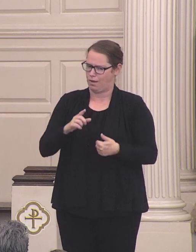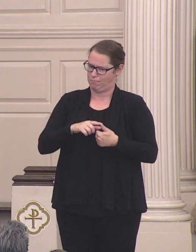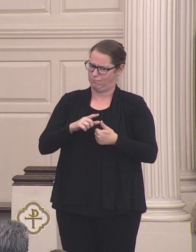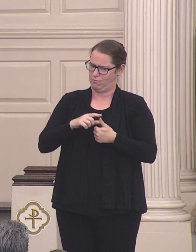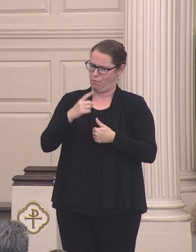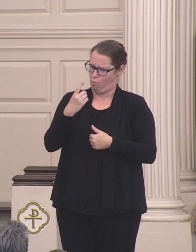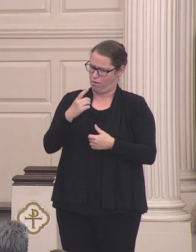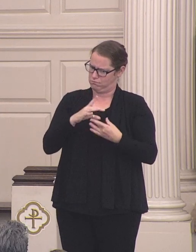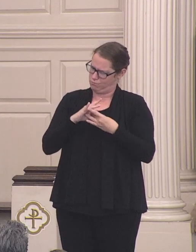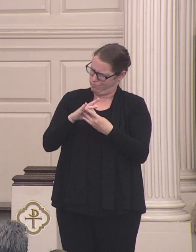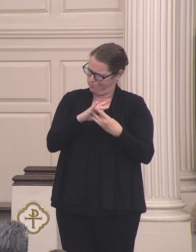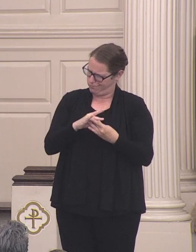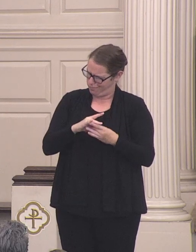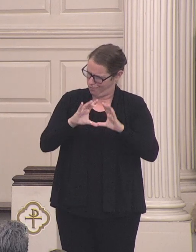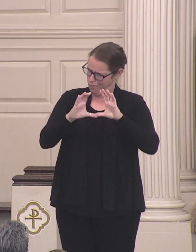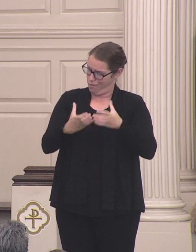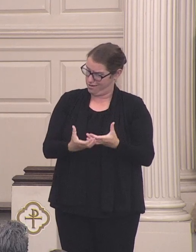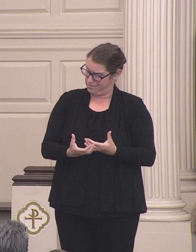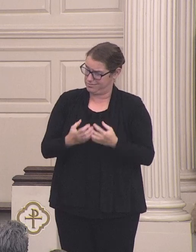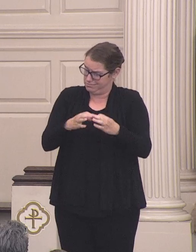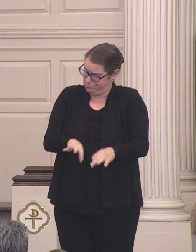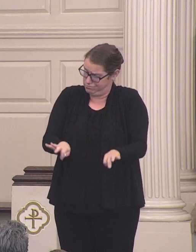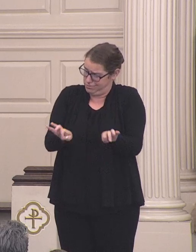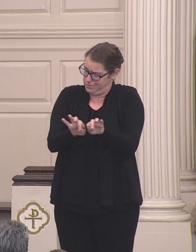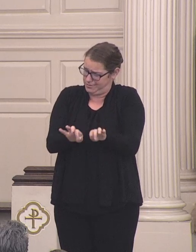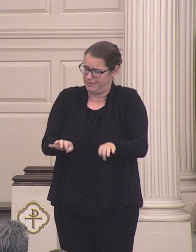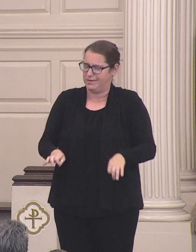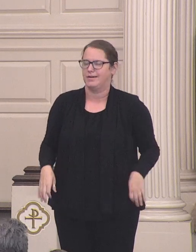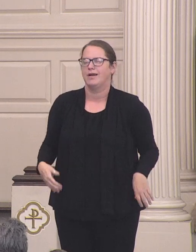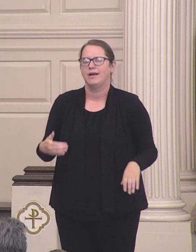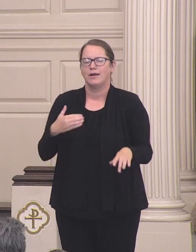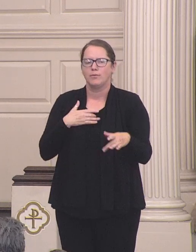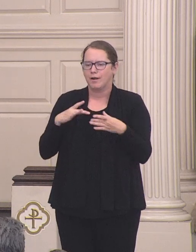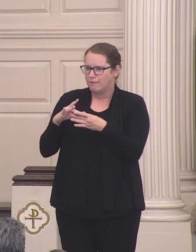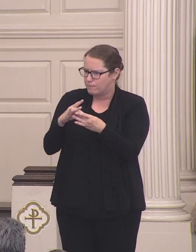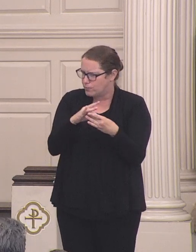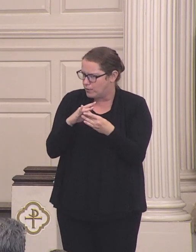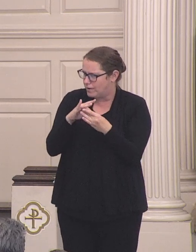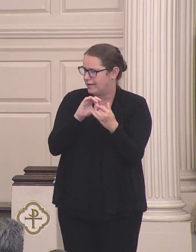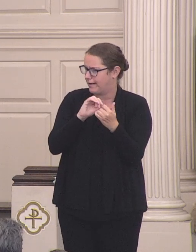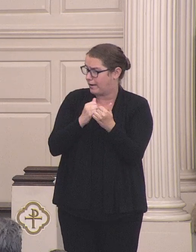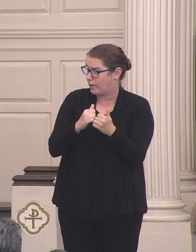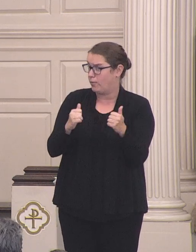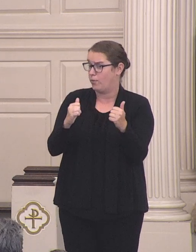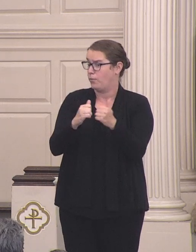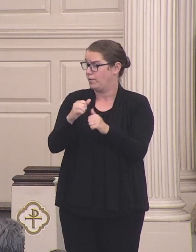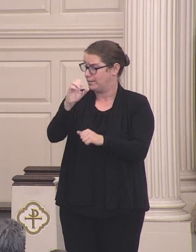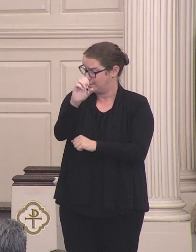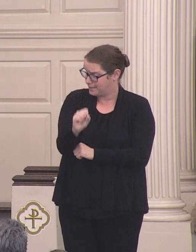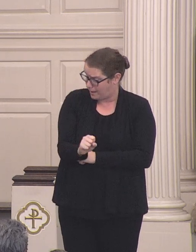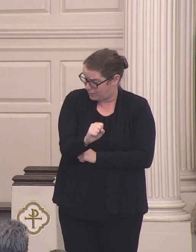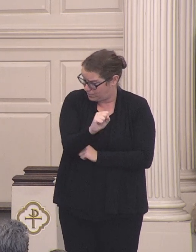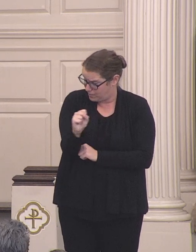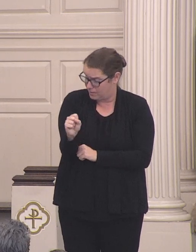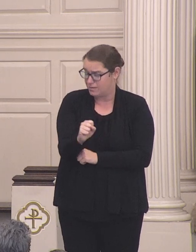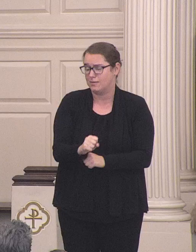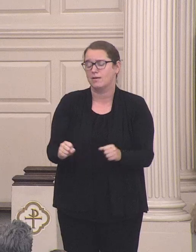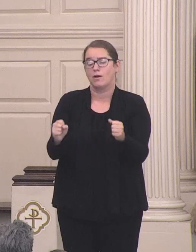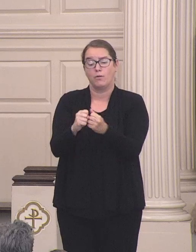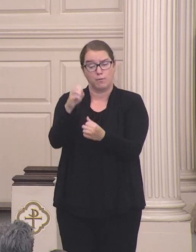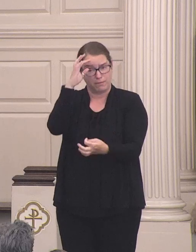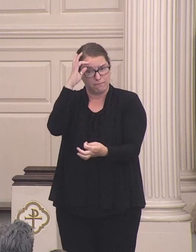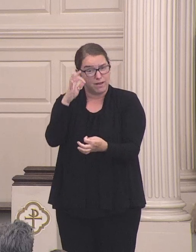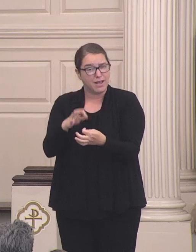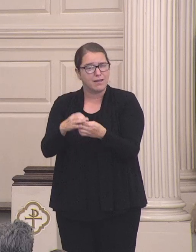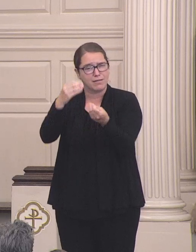in liturgy, unity in the sacraments, the profession of the same faith, and all these other